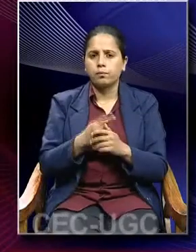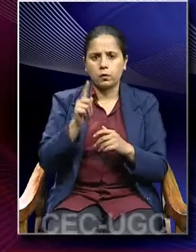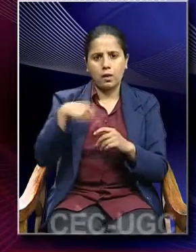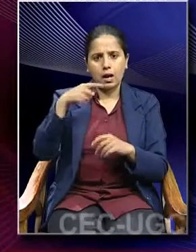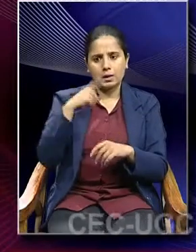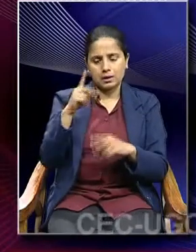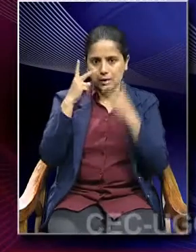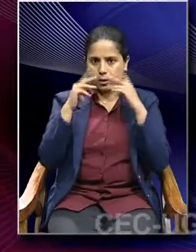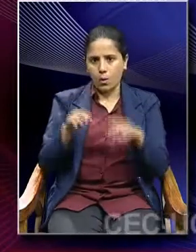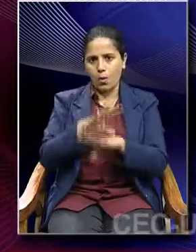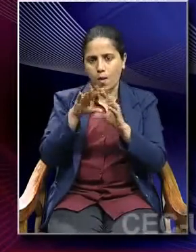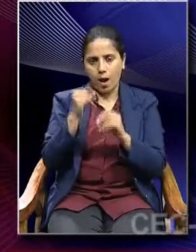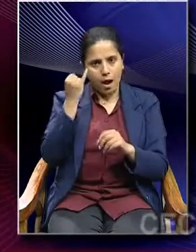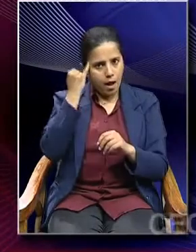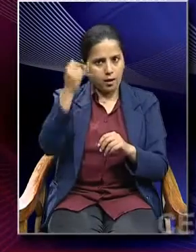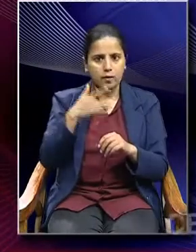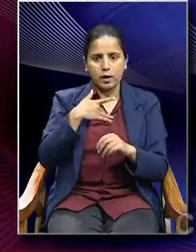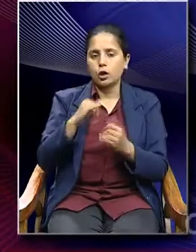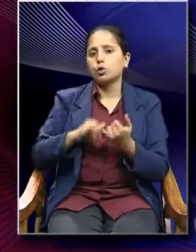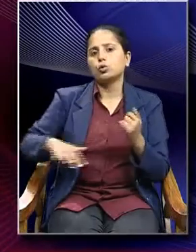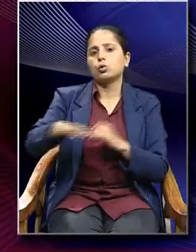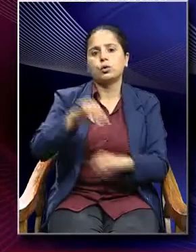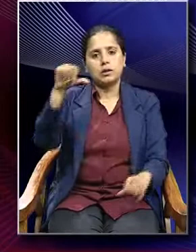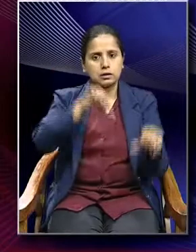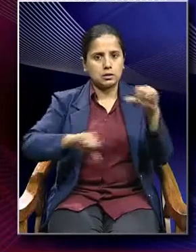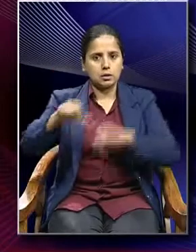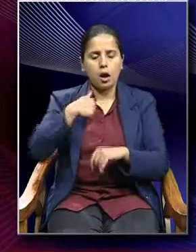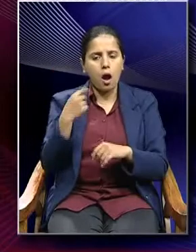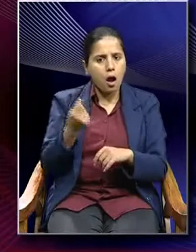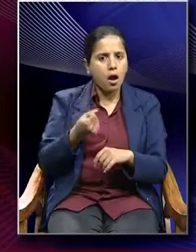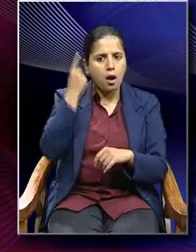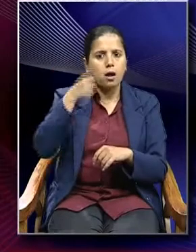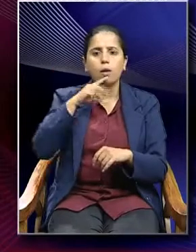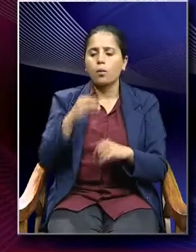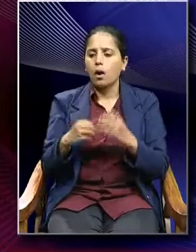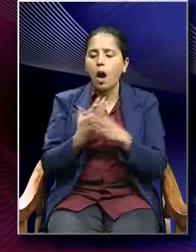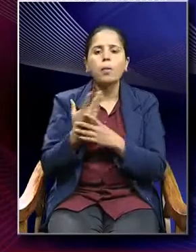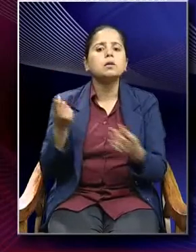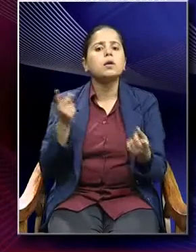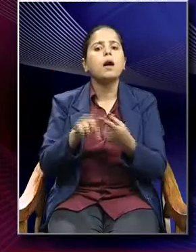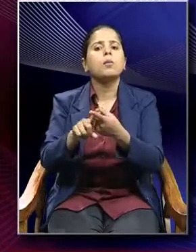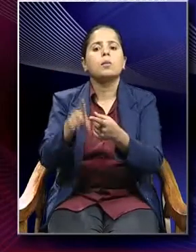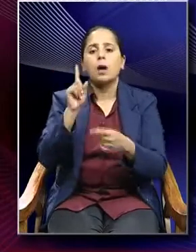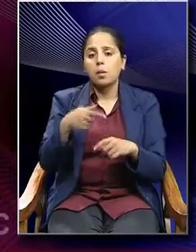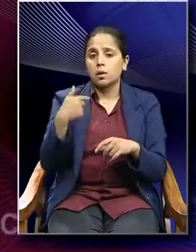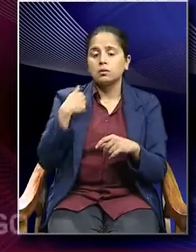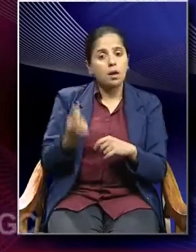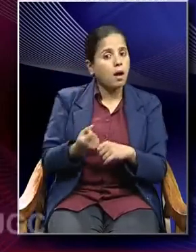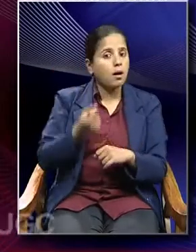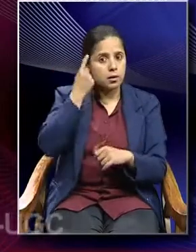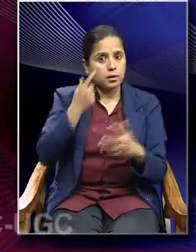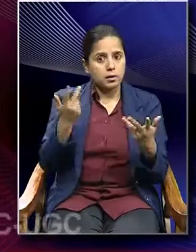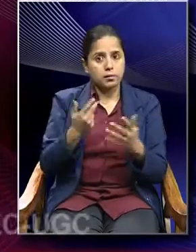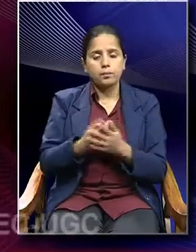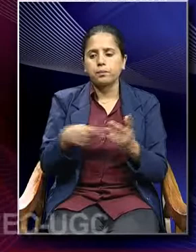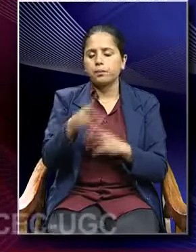see this whole idea of social science and understanding of the emergence, we need to understand that it